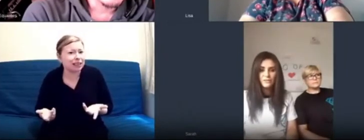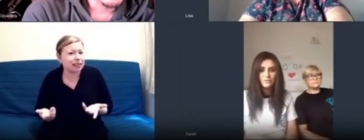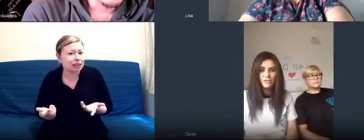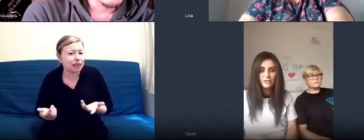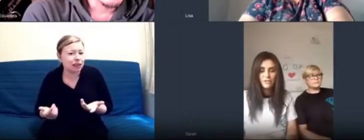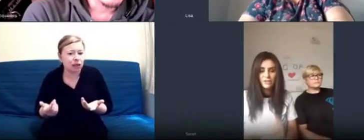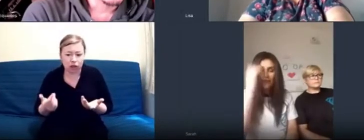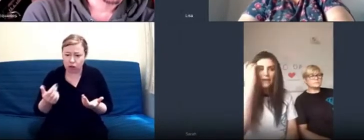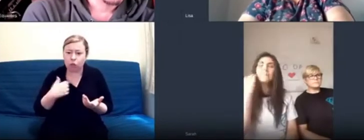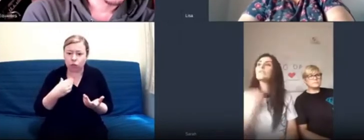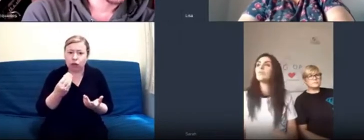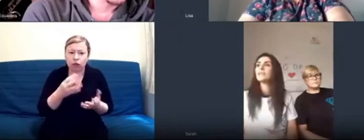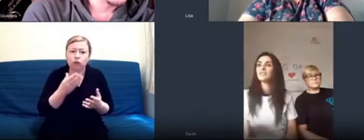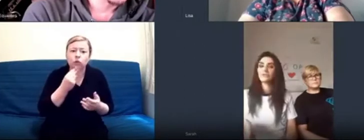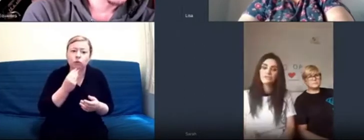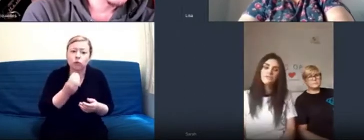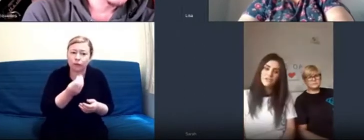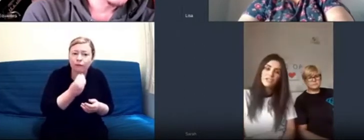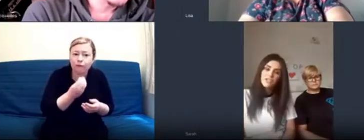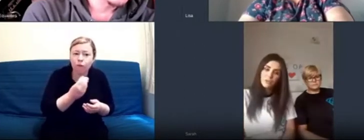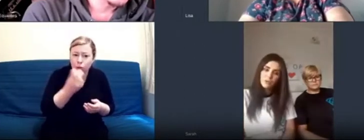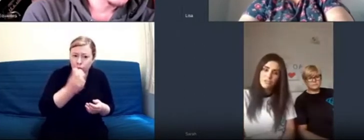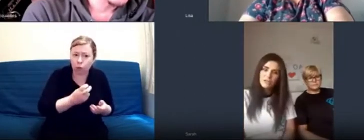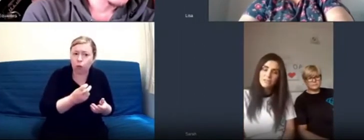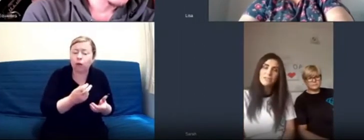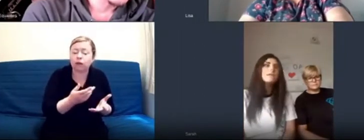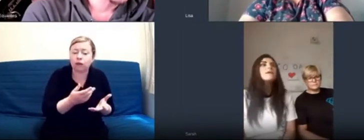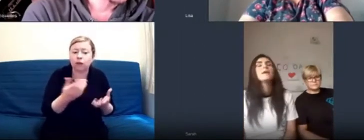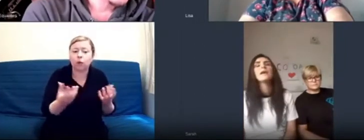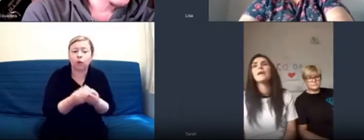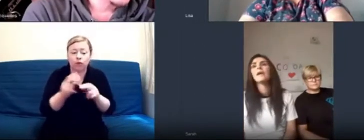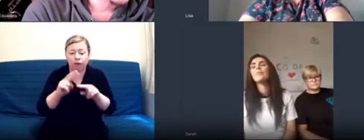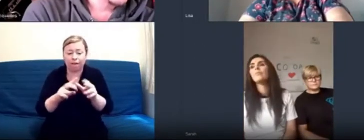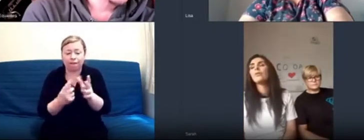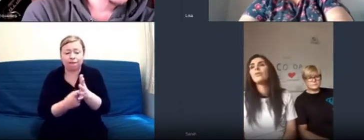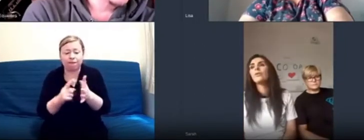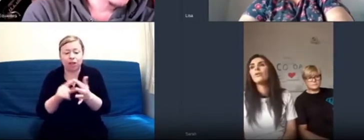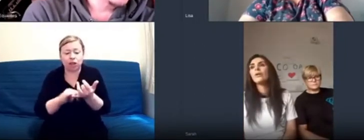with surplus food and a combination of fair share products.